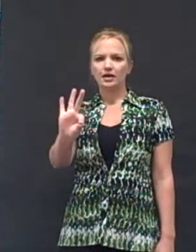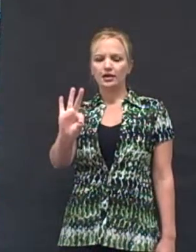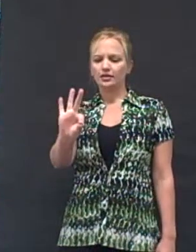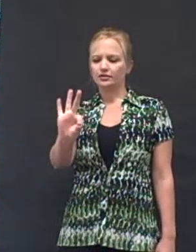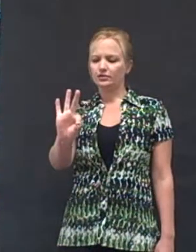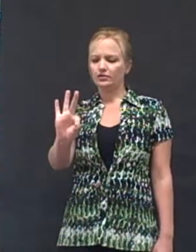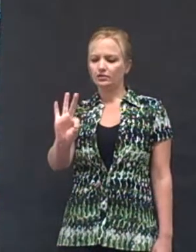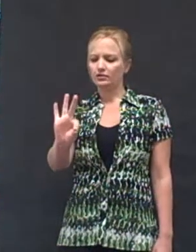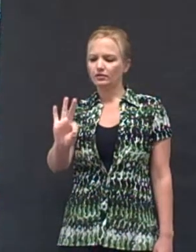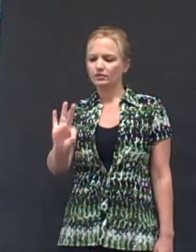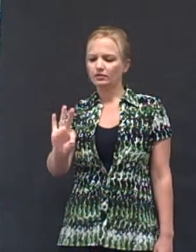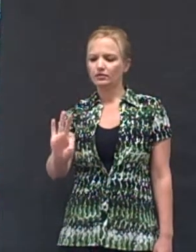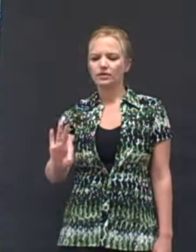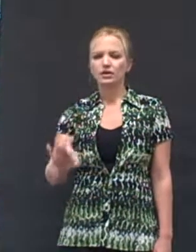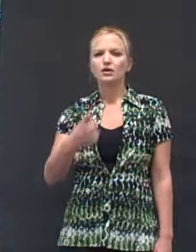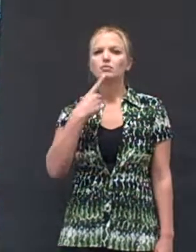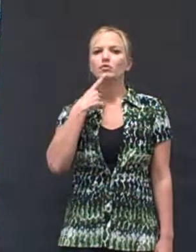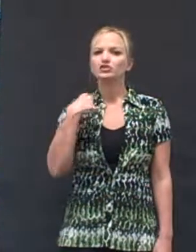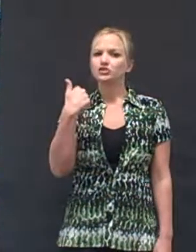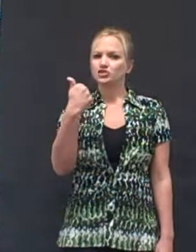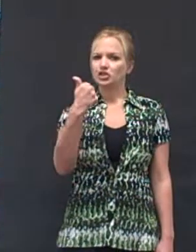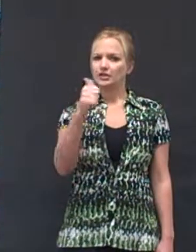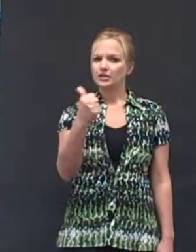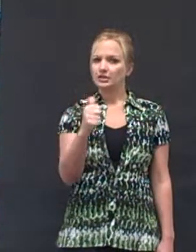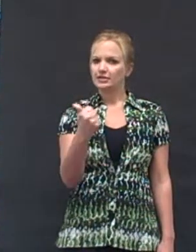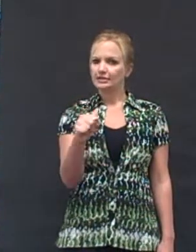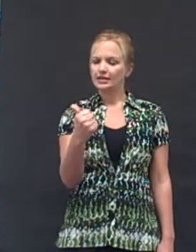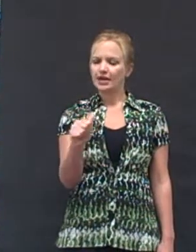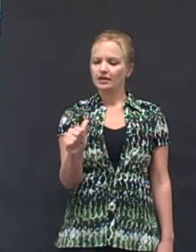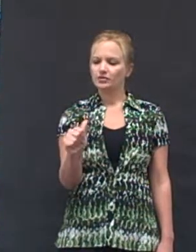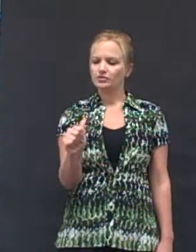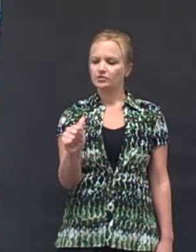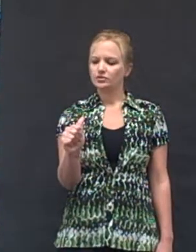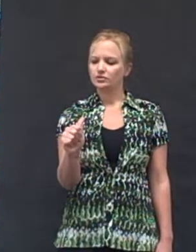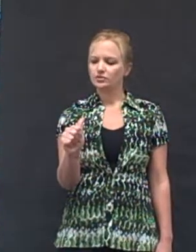9 years old. Point to your chin, 10 years old.